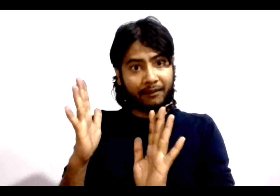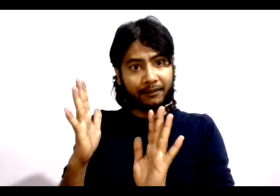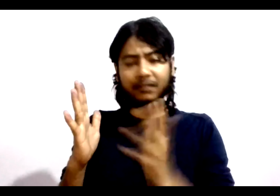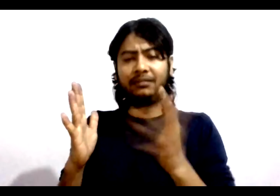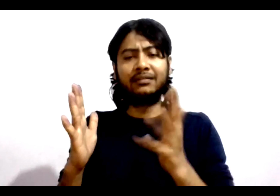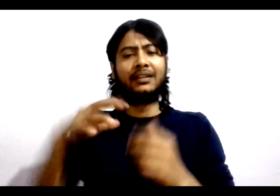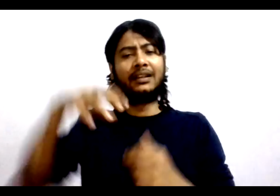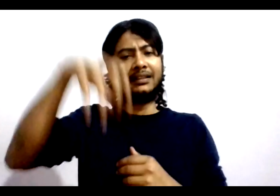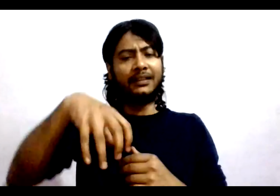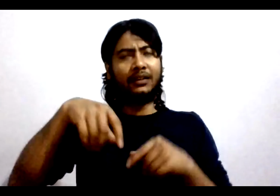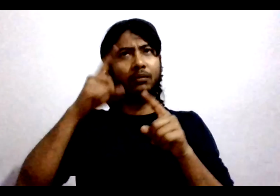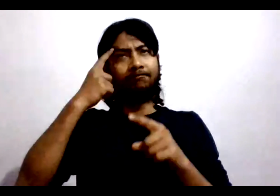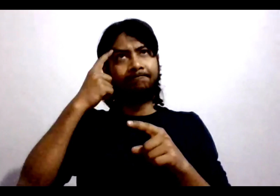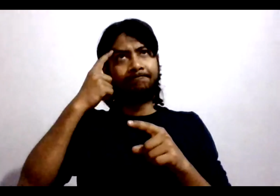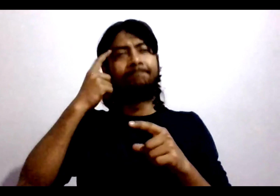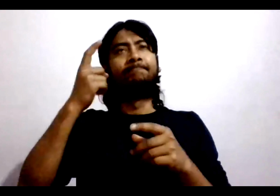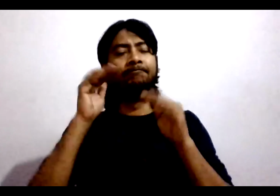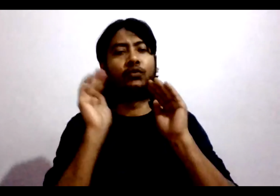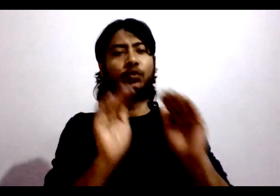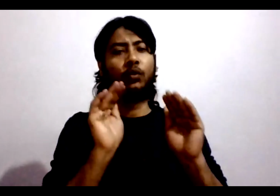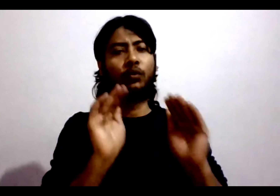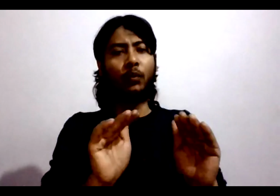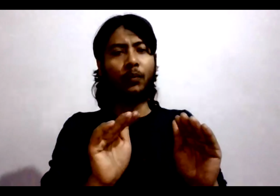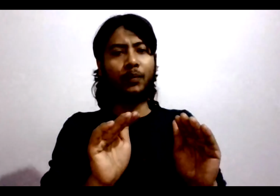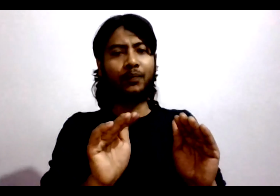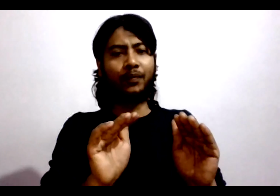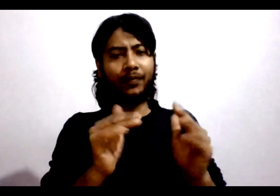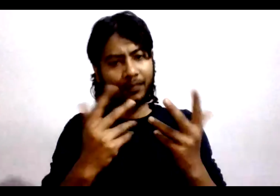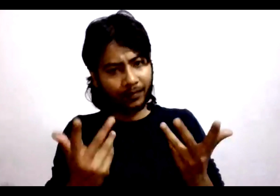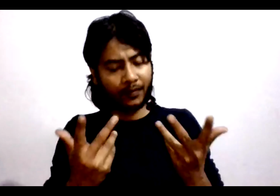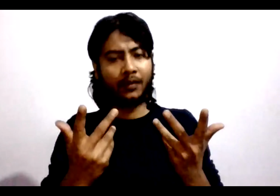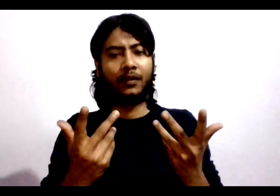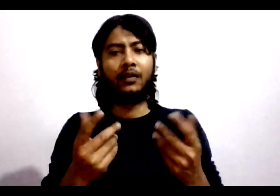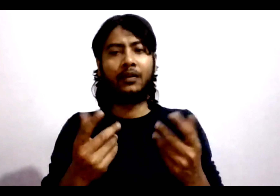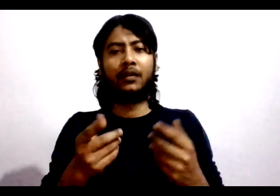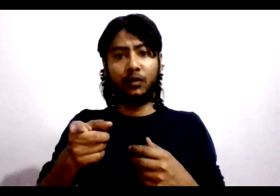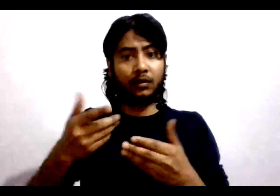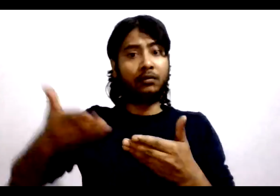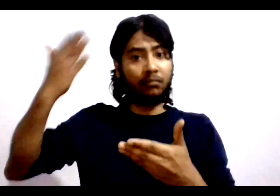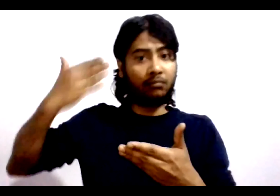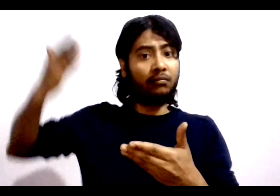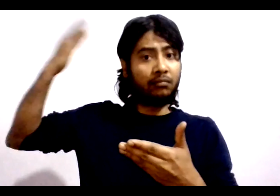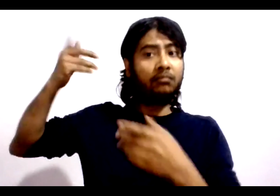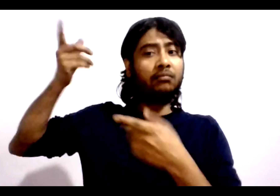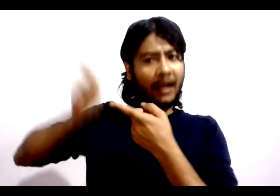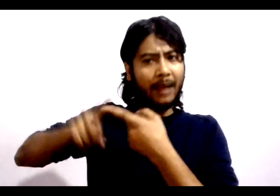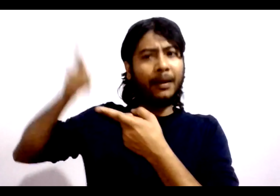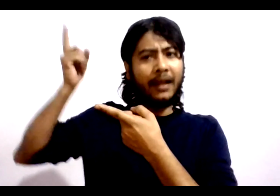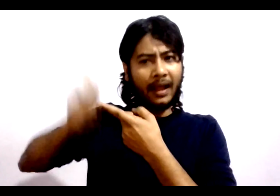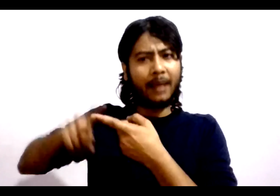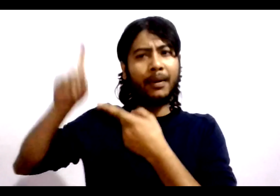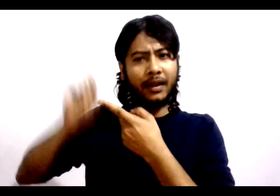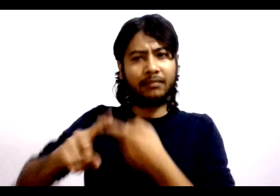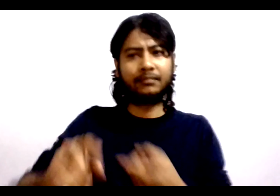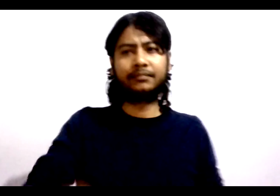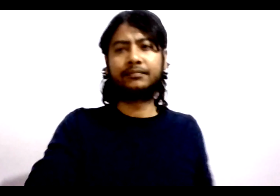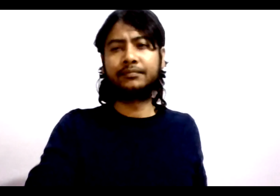are already antecedents, there are already examples and precedents in different states and also union